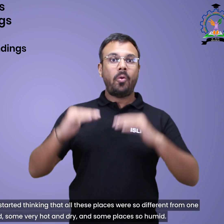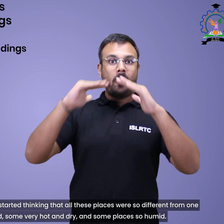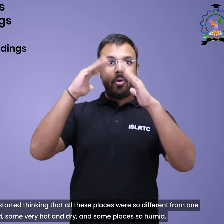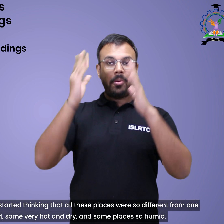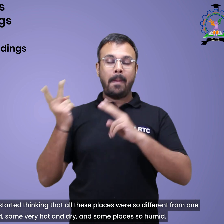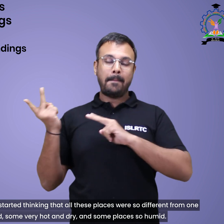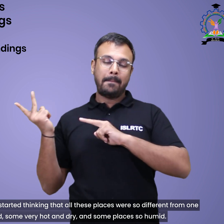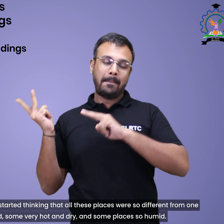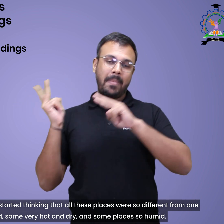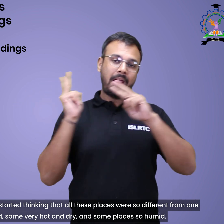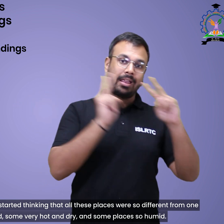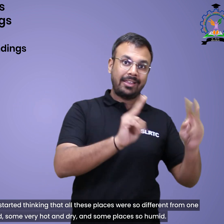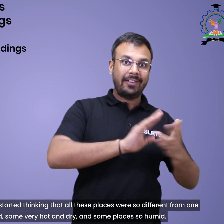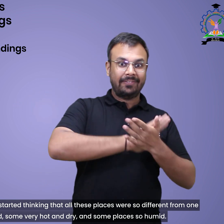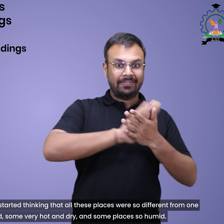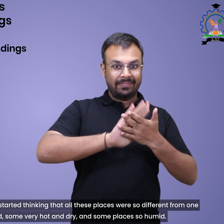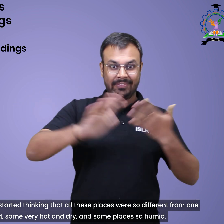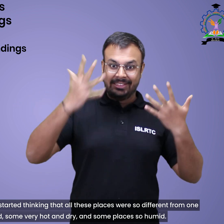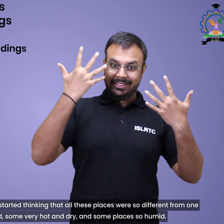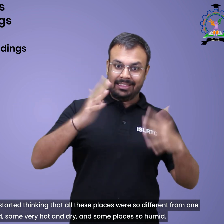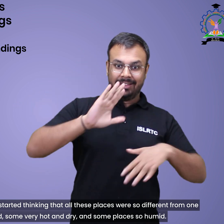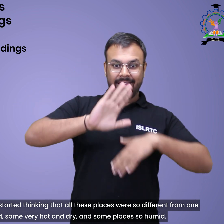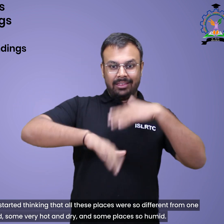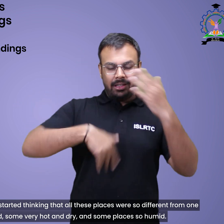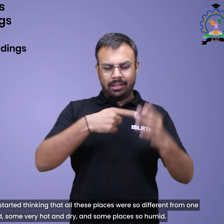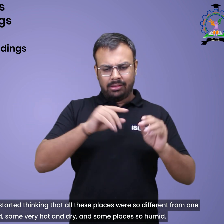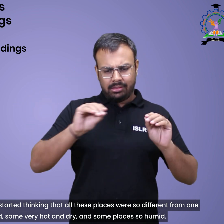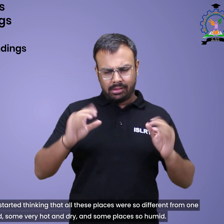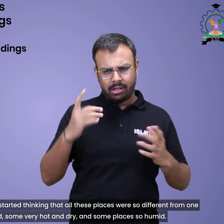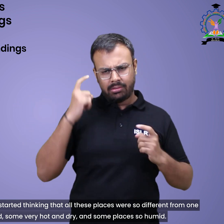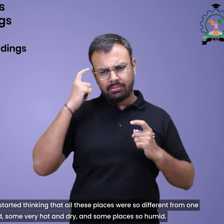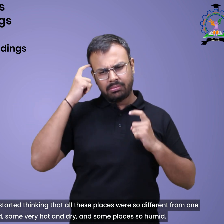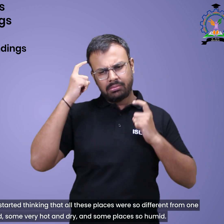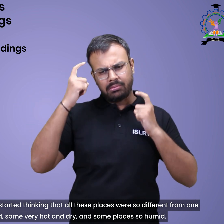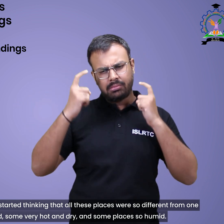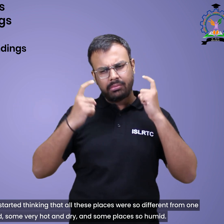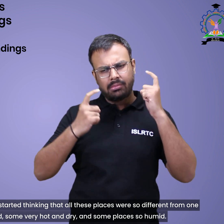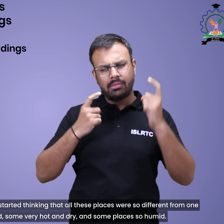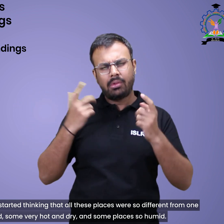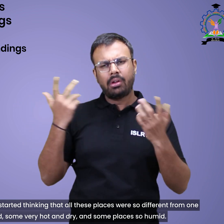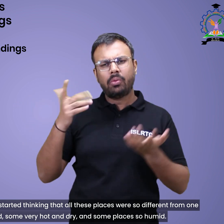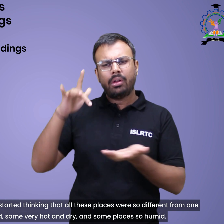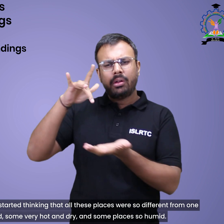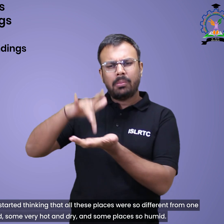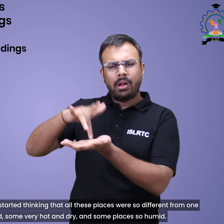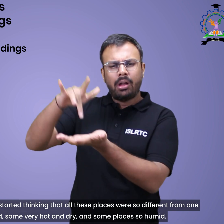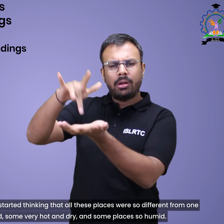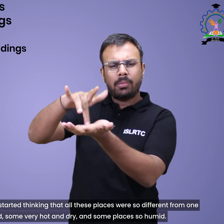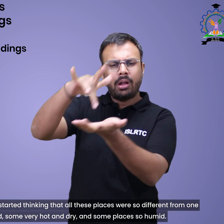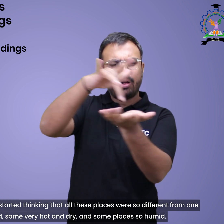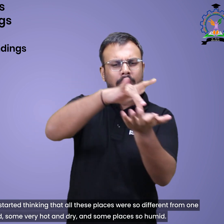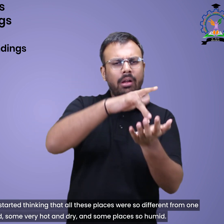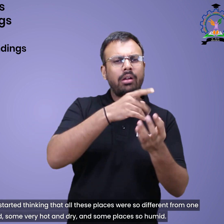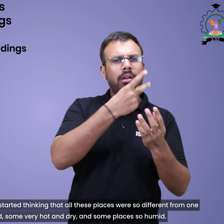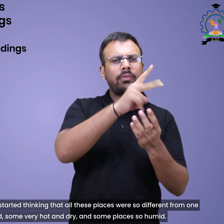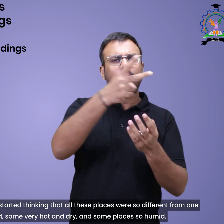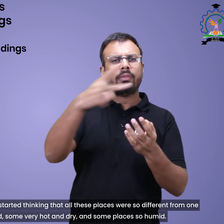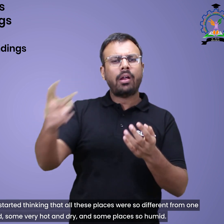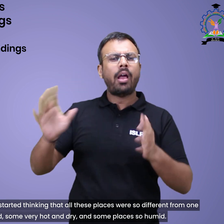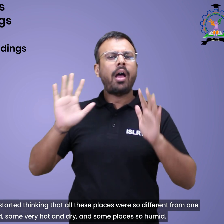After they came back home, they started thinking that all these places were so different from one another. Some were